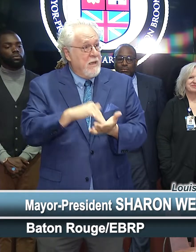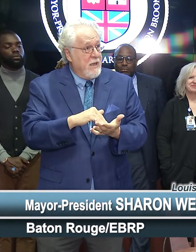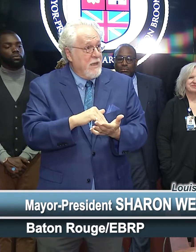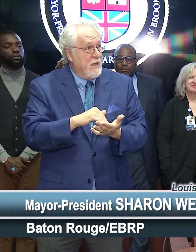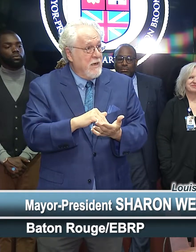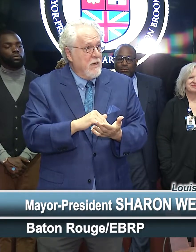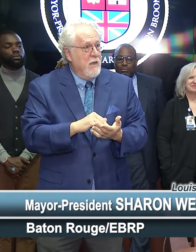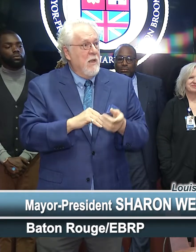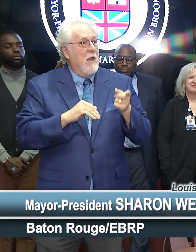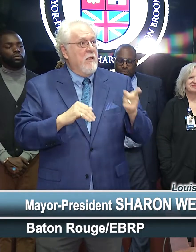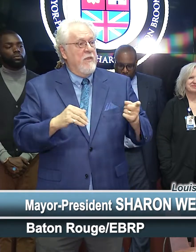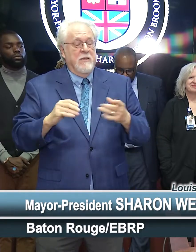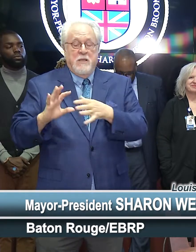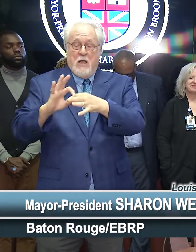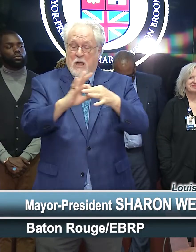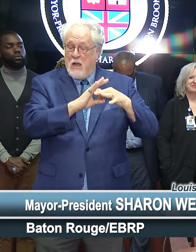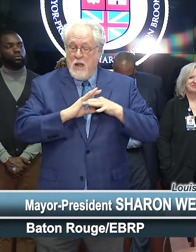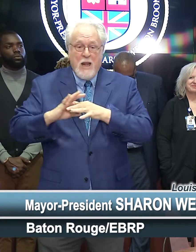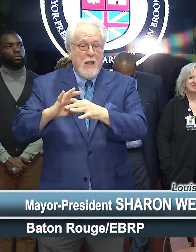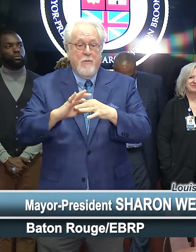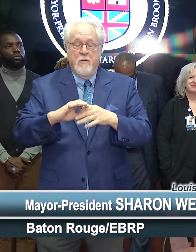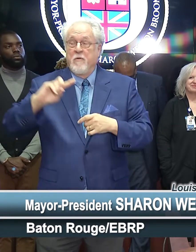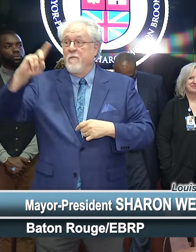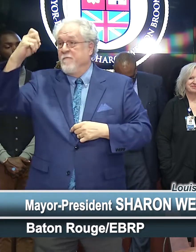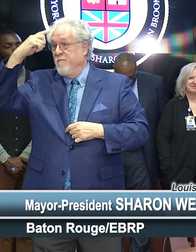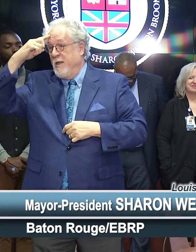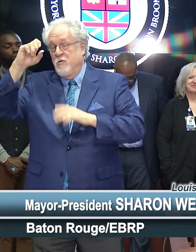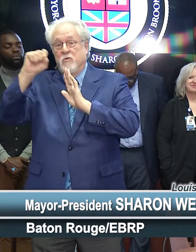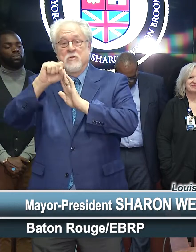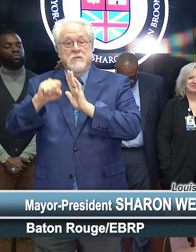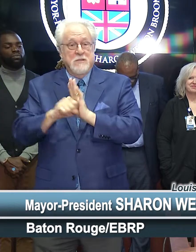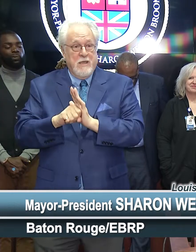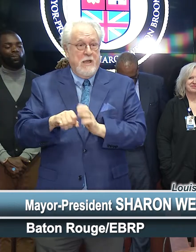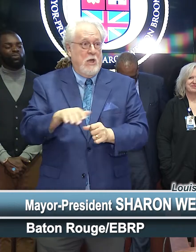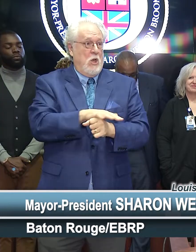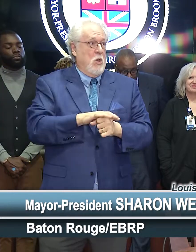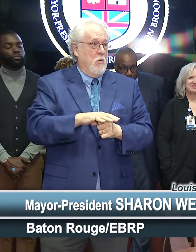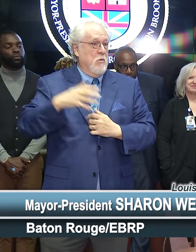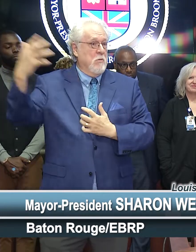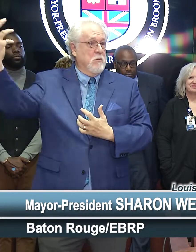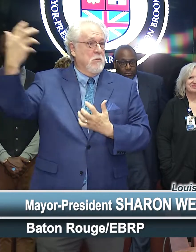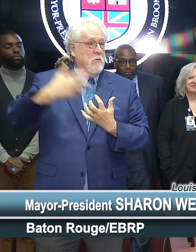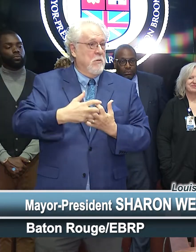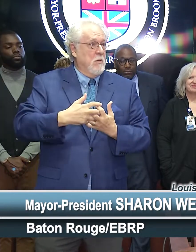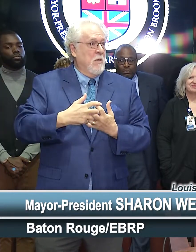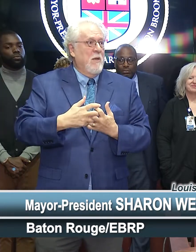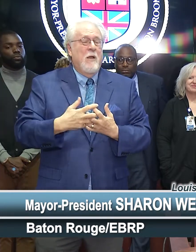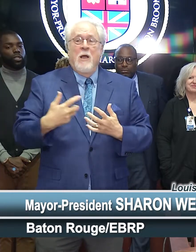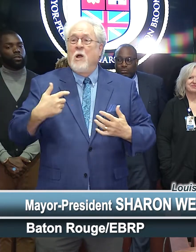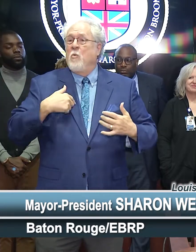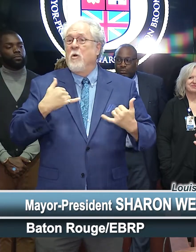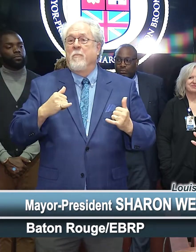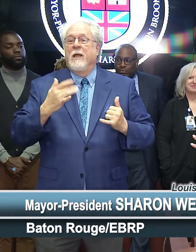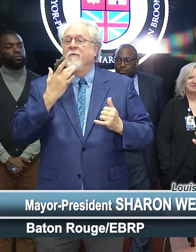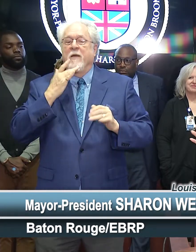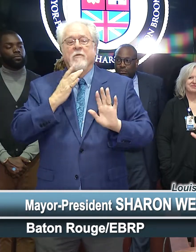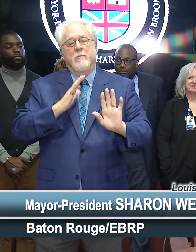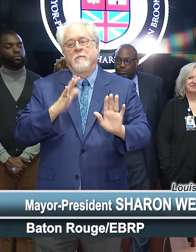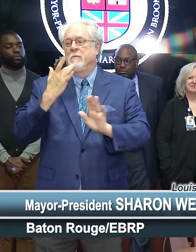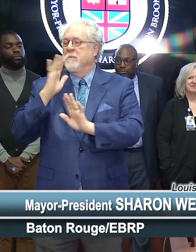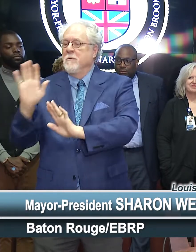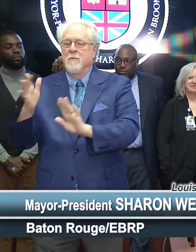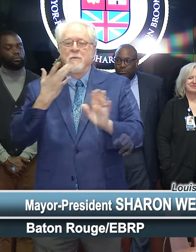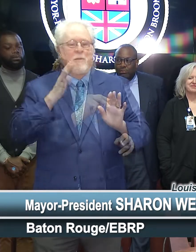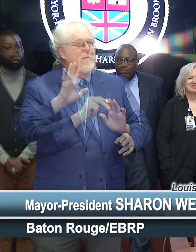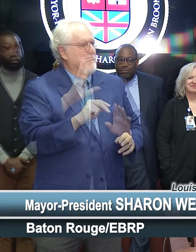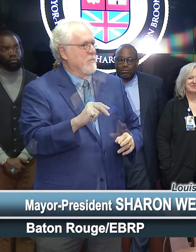this is a collaborative effort, federal, state, and local. Okay? We're not playing favorites with anybody. Let me just